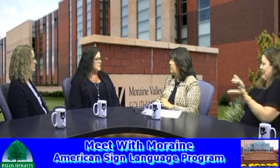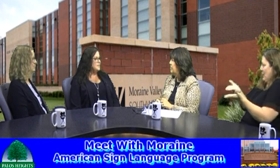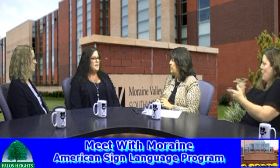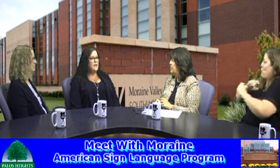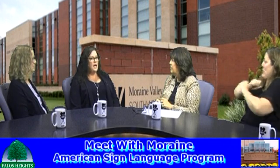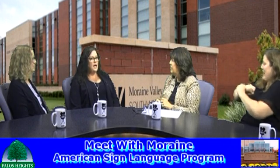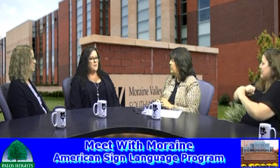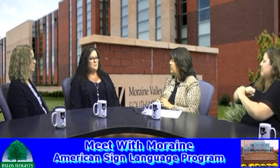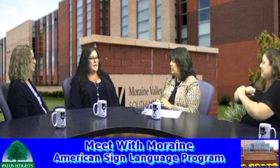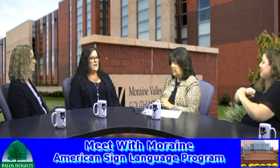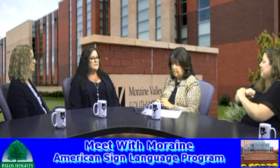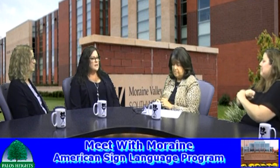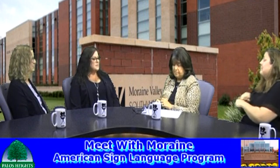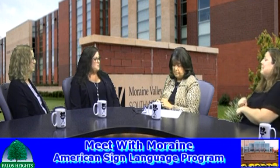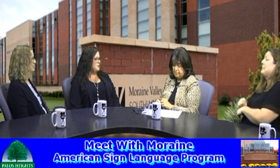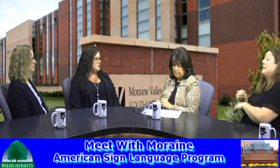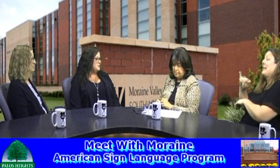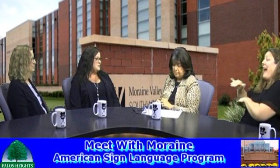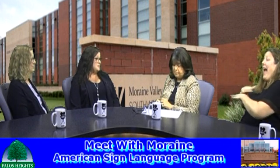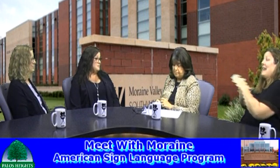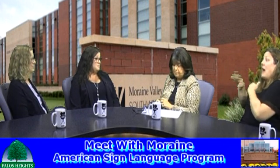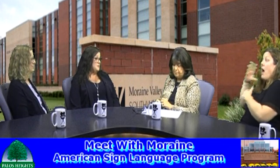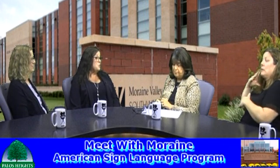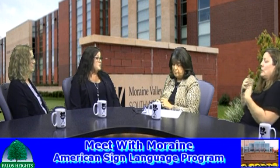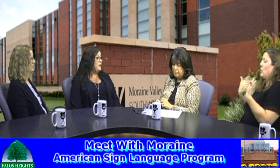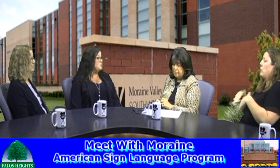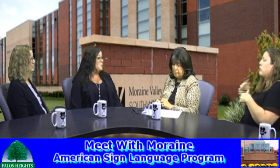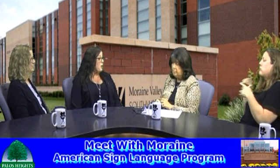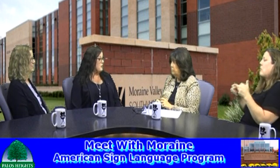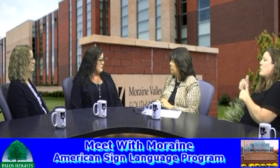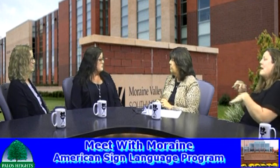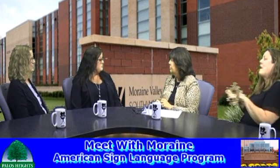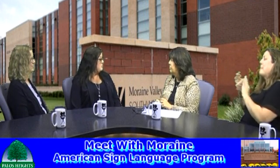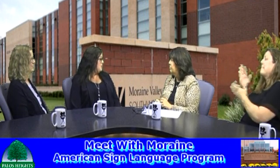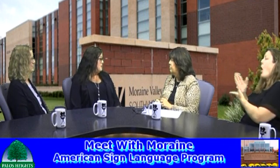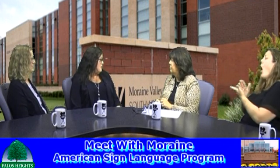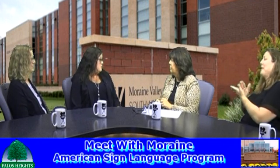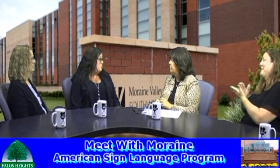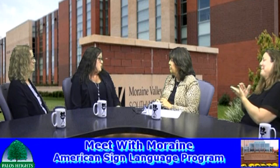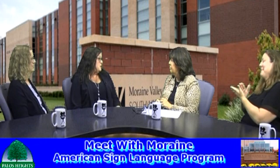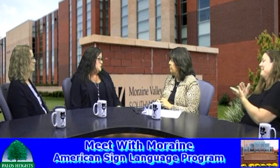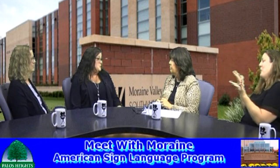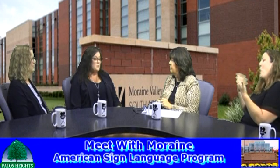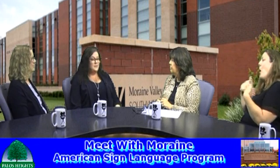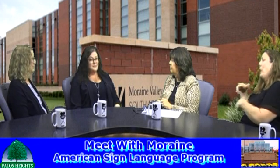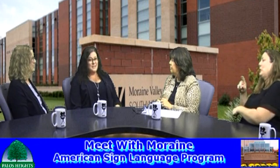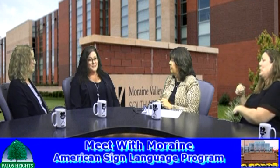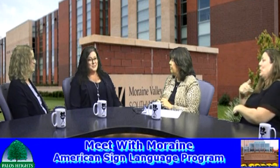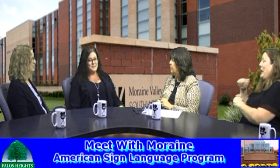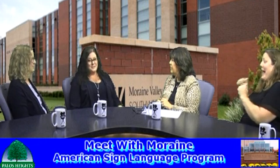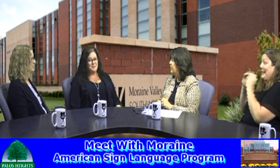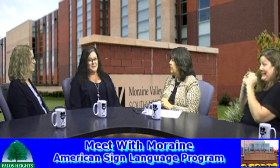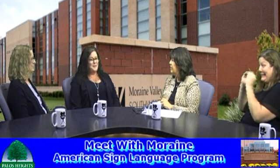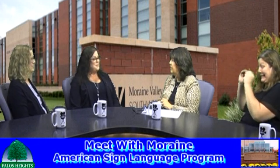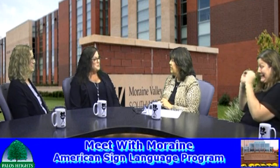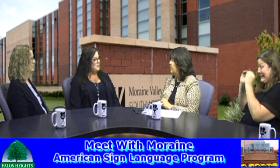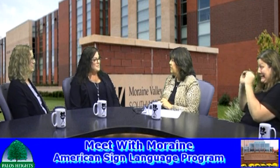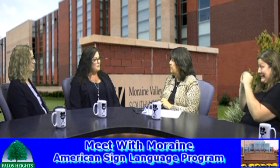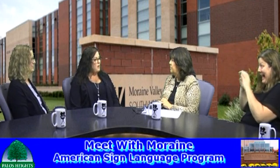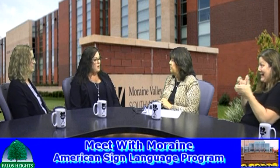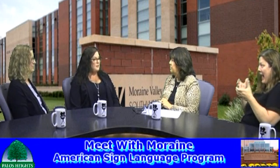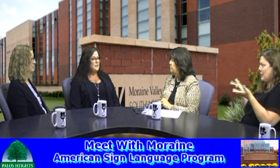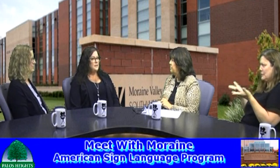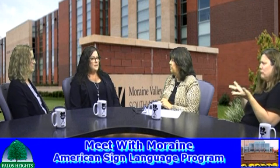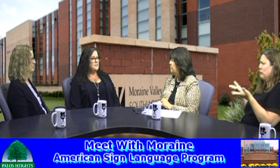protected. The hands-on experience is the most valuable part of of what we do. We can teach someone in the classroom